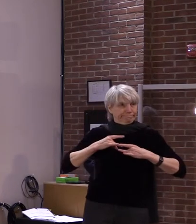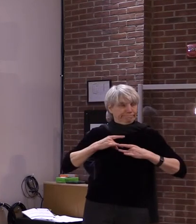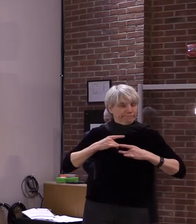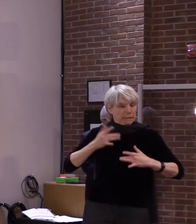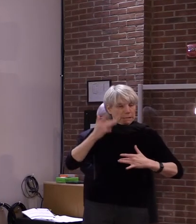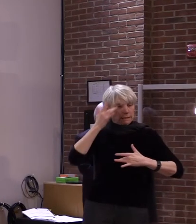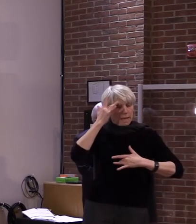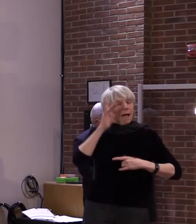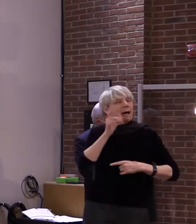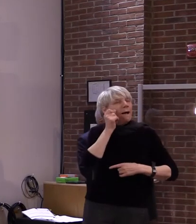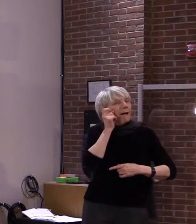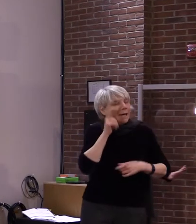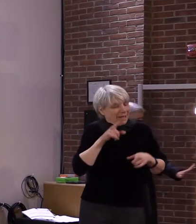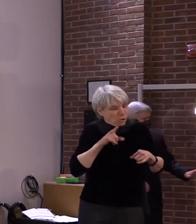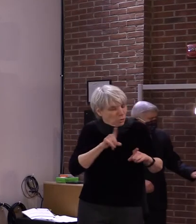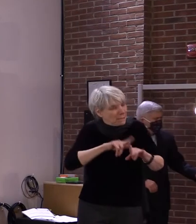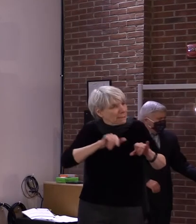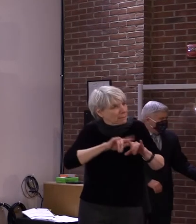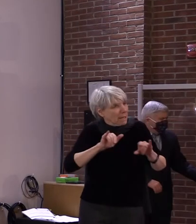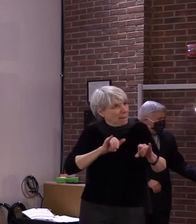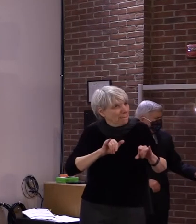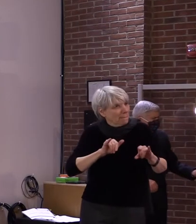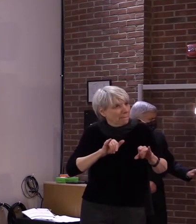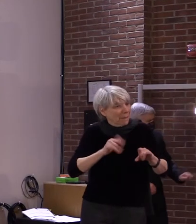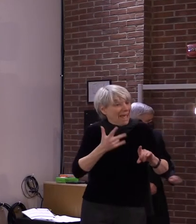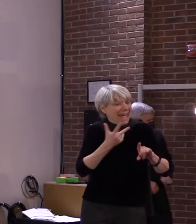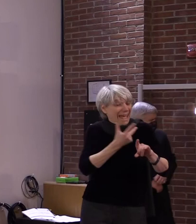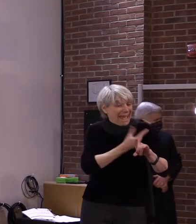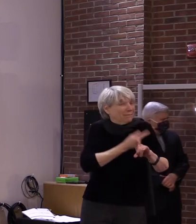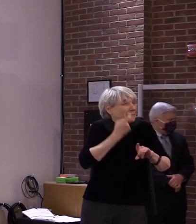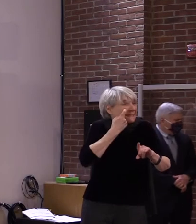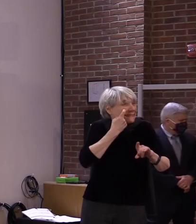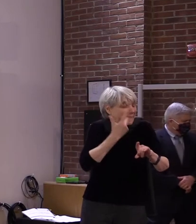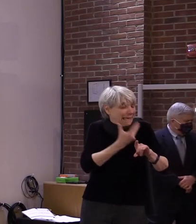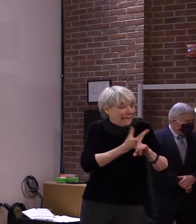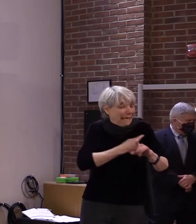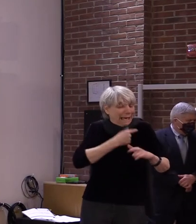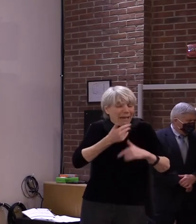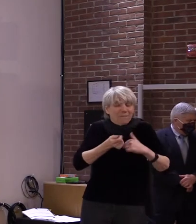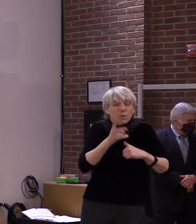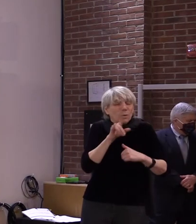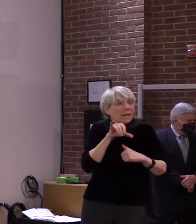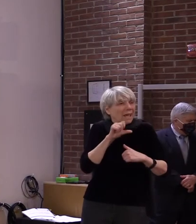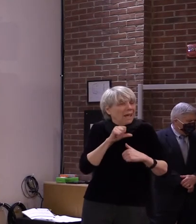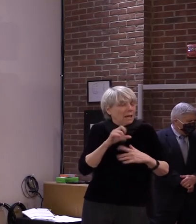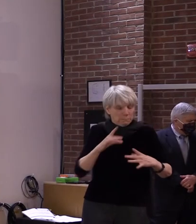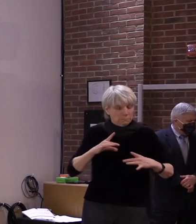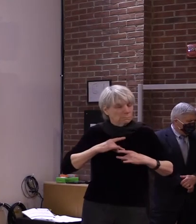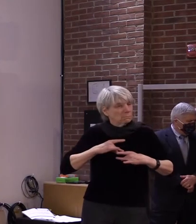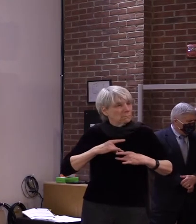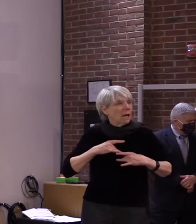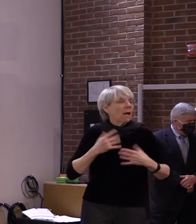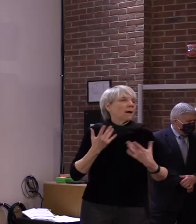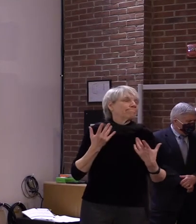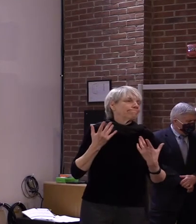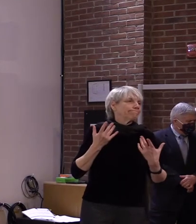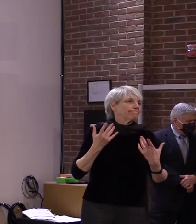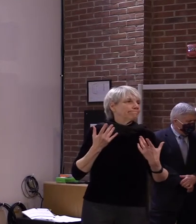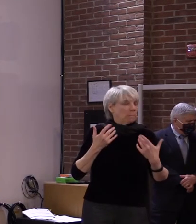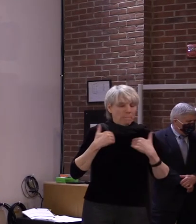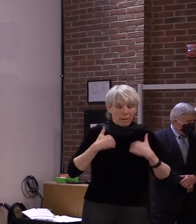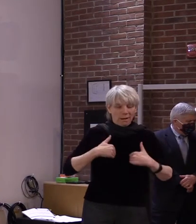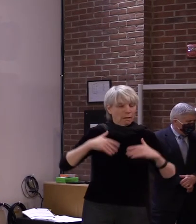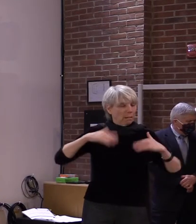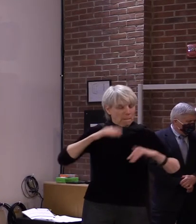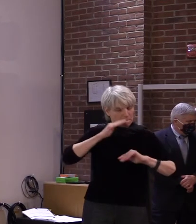vaccine and they wouldn't have had a chance to get fully immune and we've even seen people within a few days of getting the